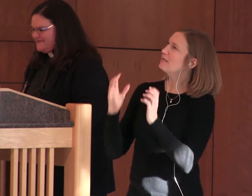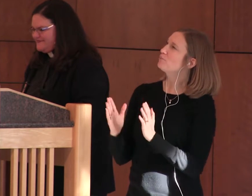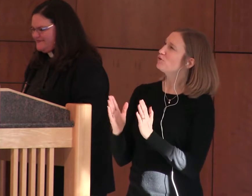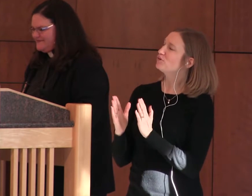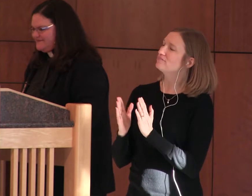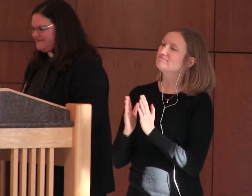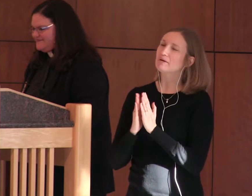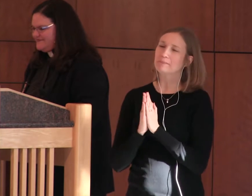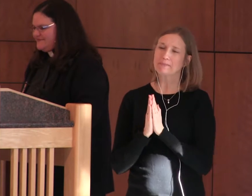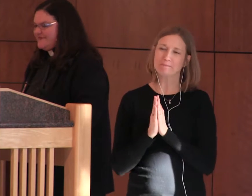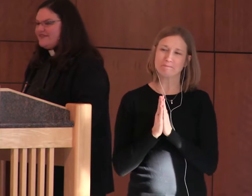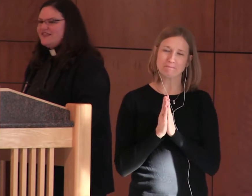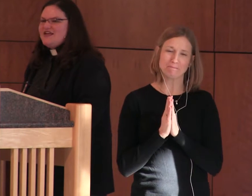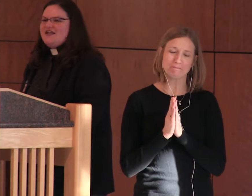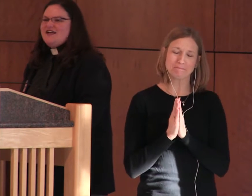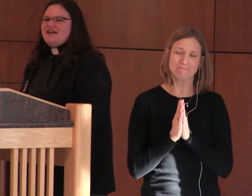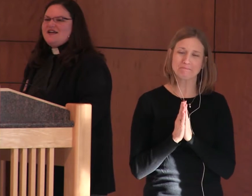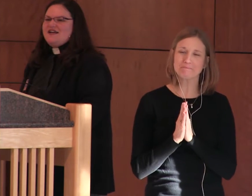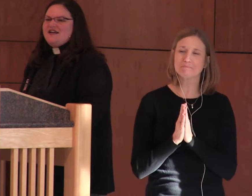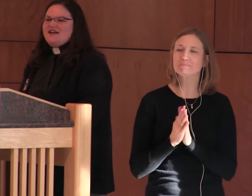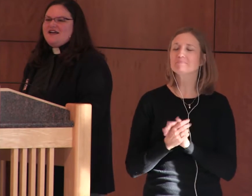Amen.